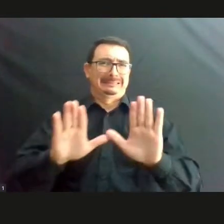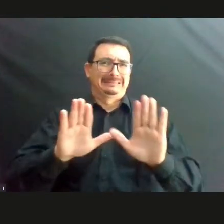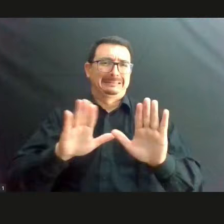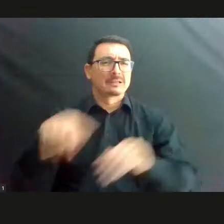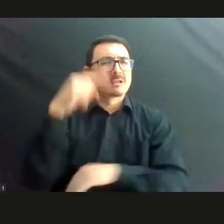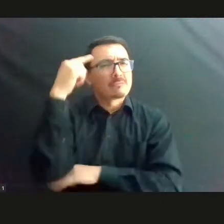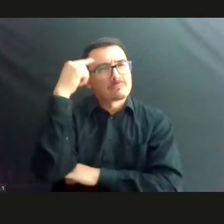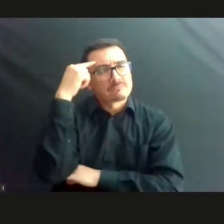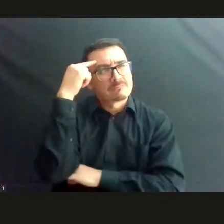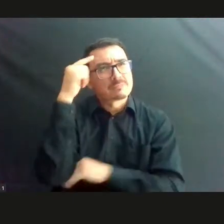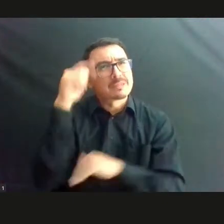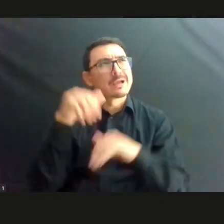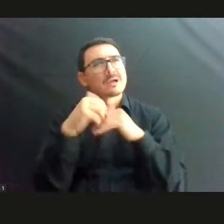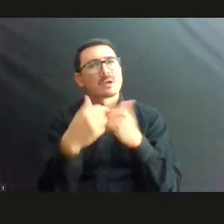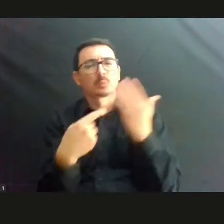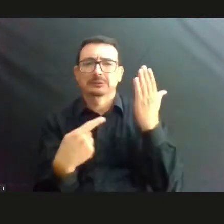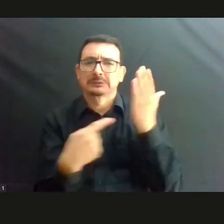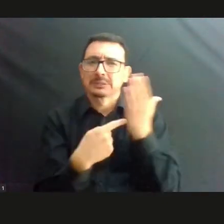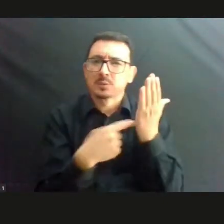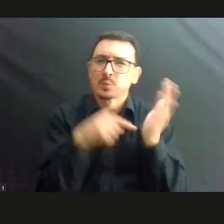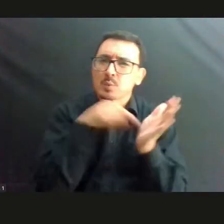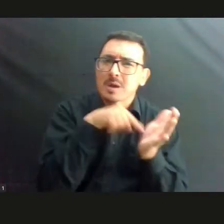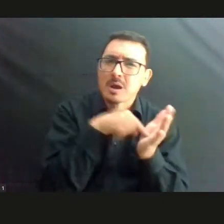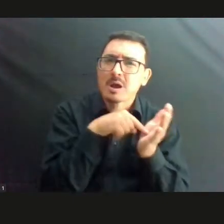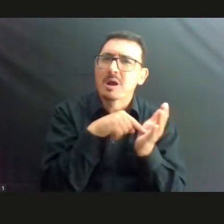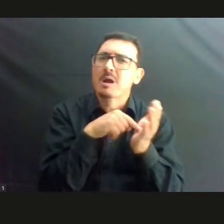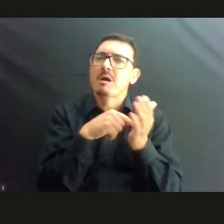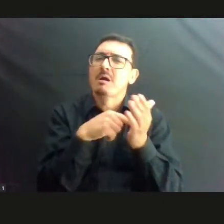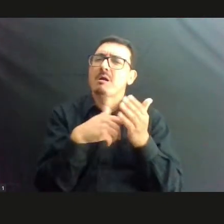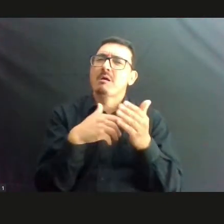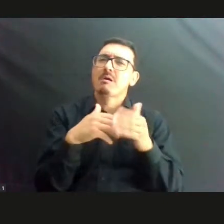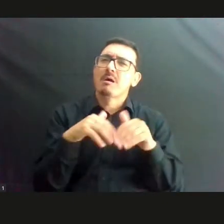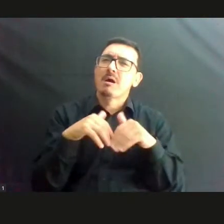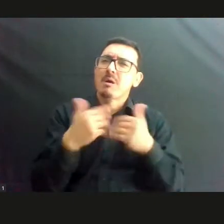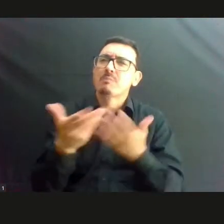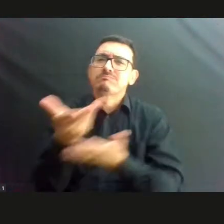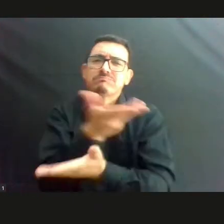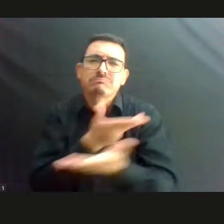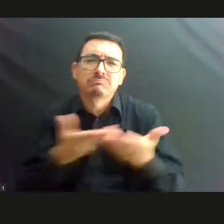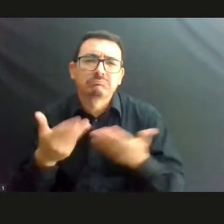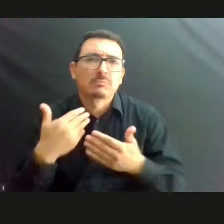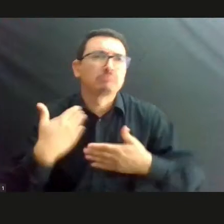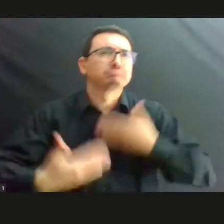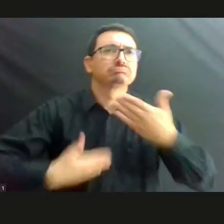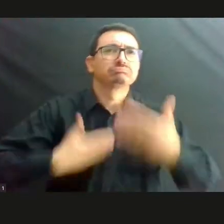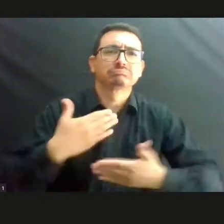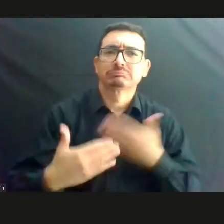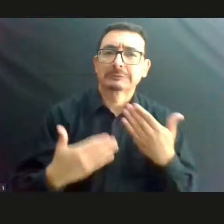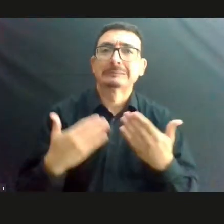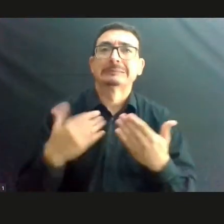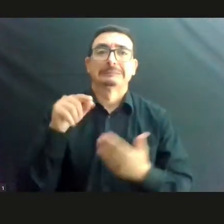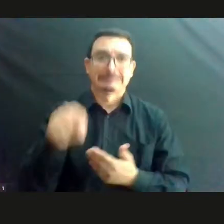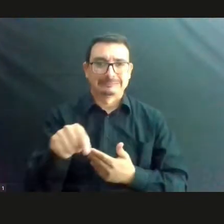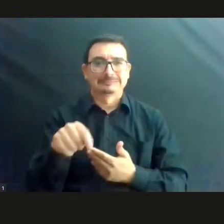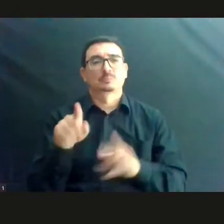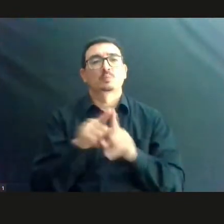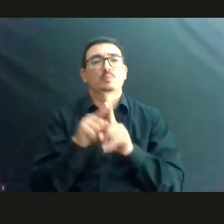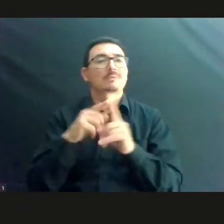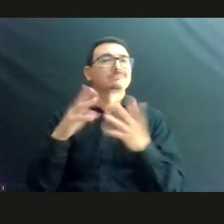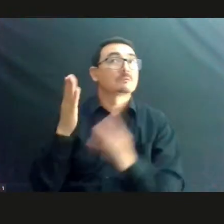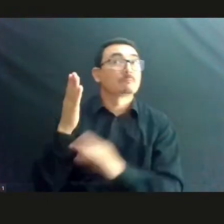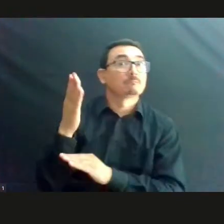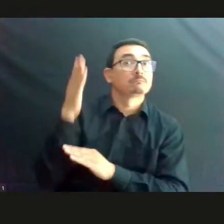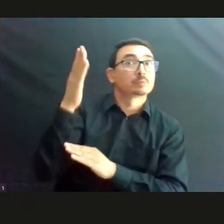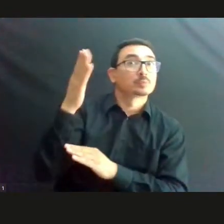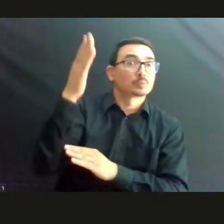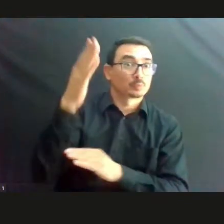Once again, thank you to all, and a special thanks to the Konrad Adenauer and Stiftung for providing us with this Zoom